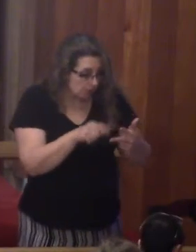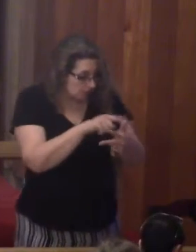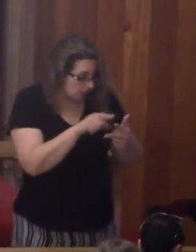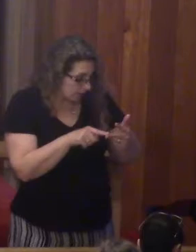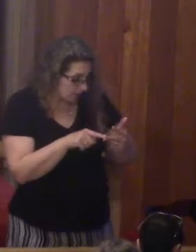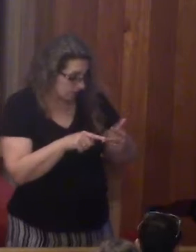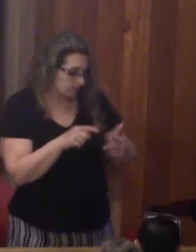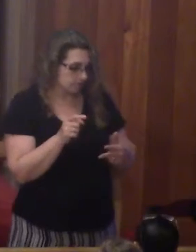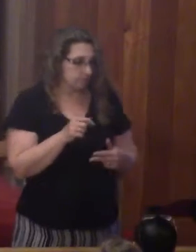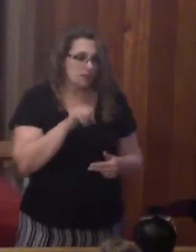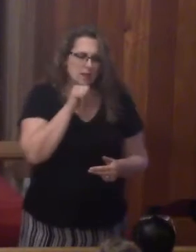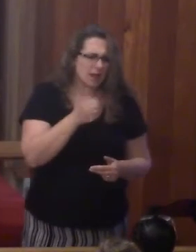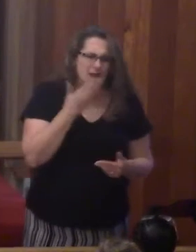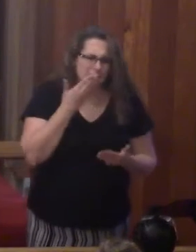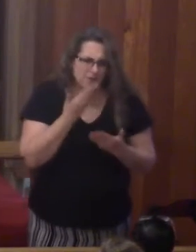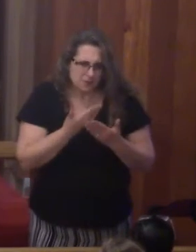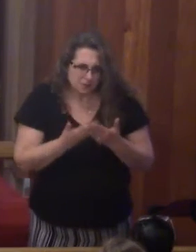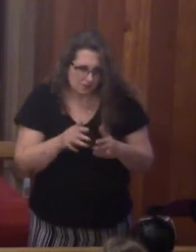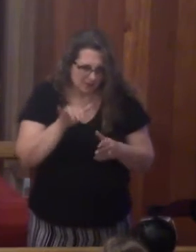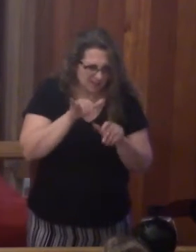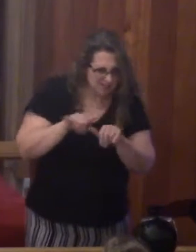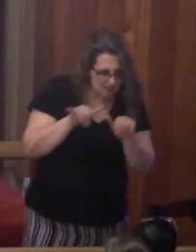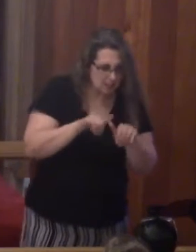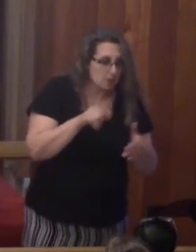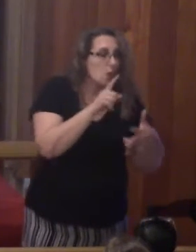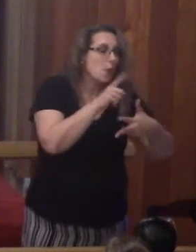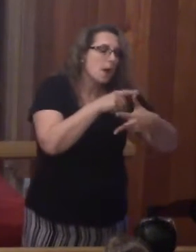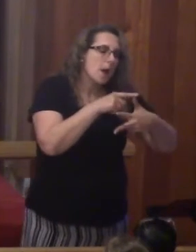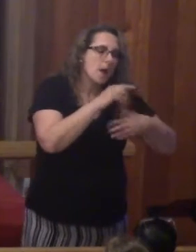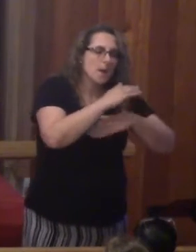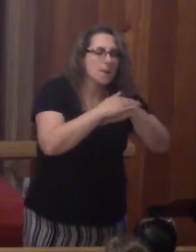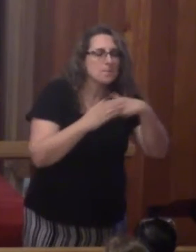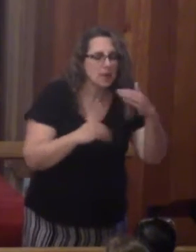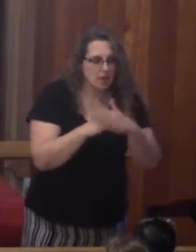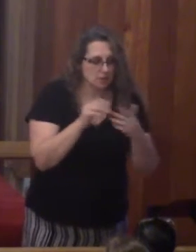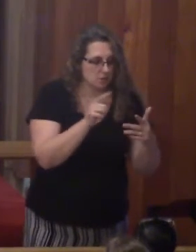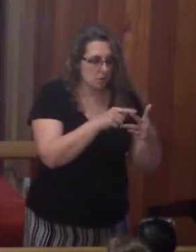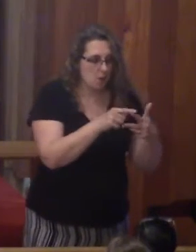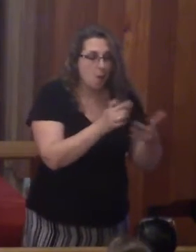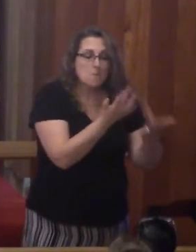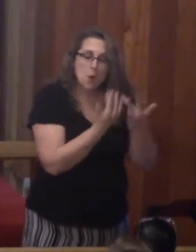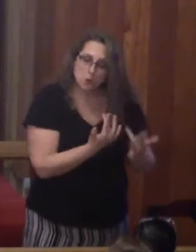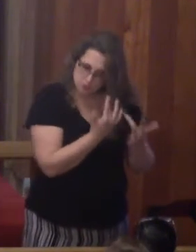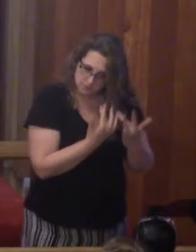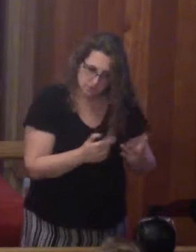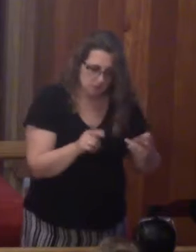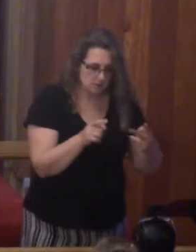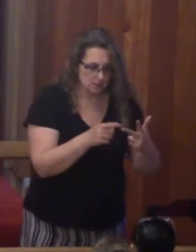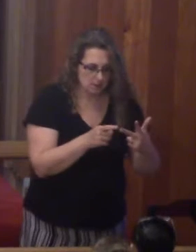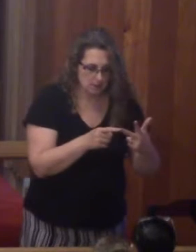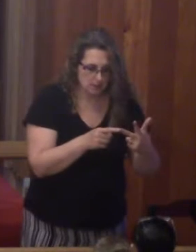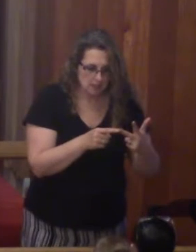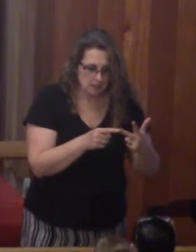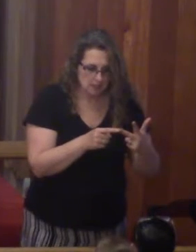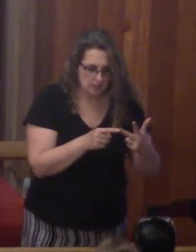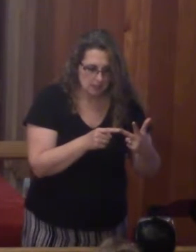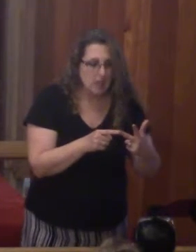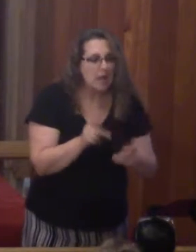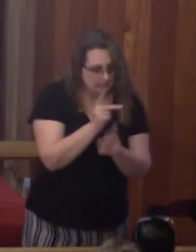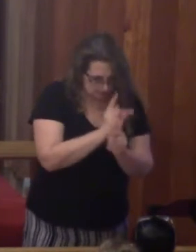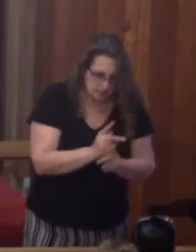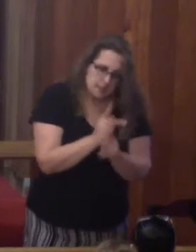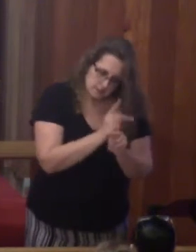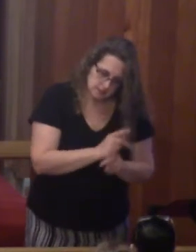Samaritan is, not good in some generic way, but compassion, mercy, and one who takes time to take care